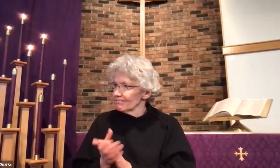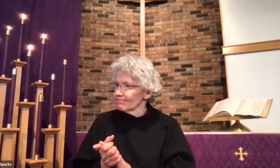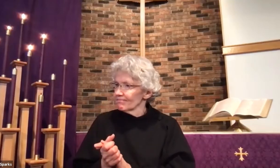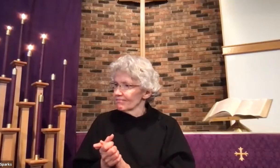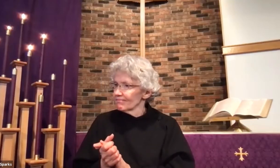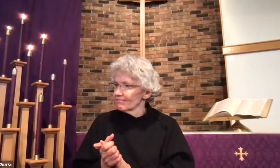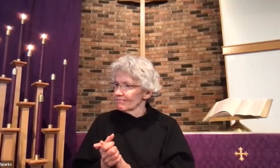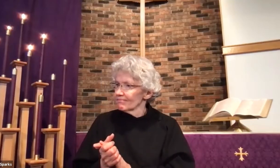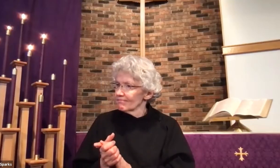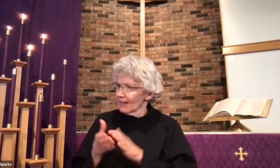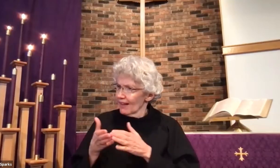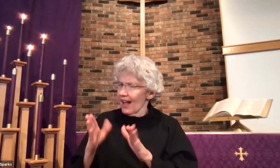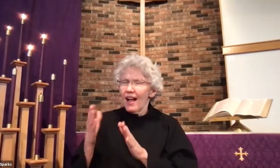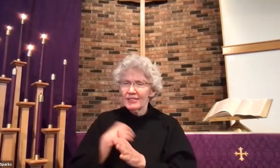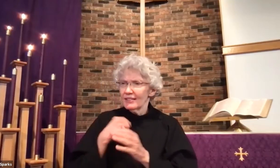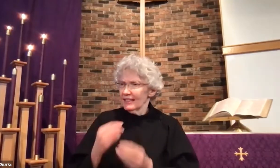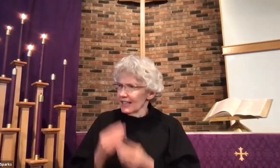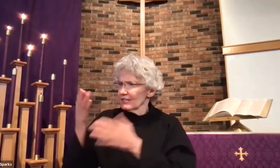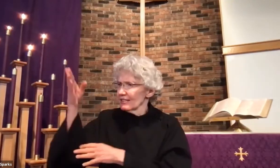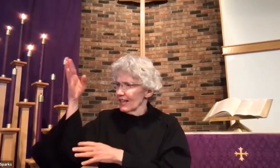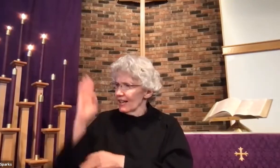Let us pray.